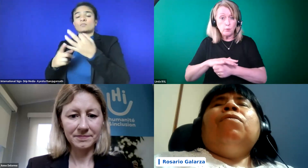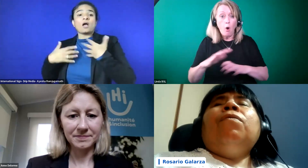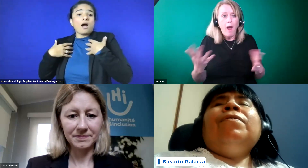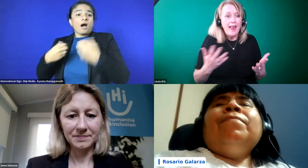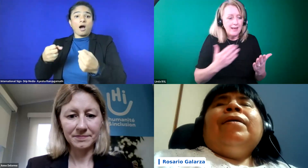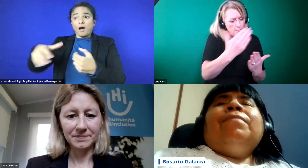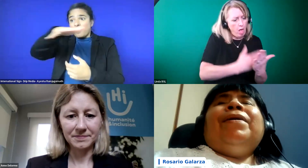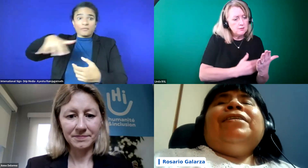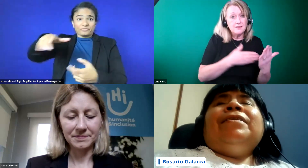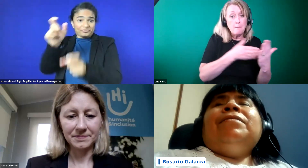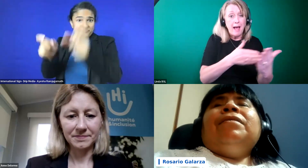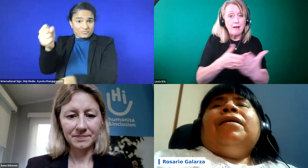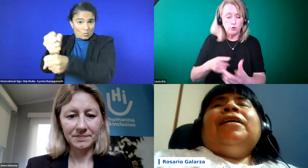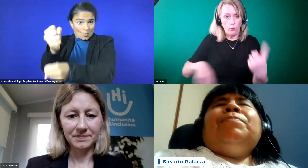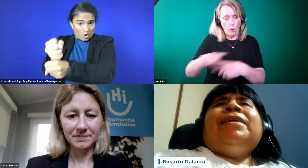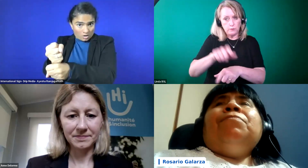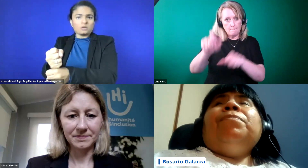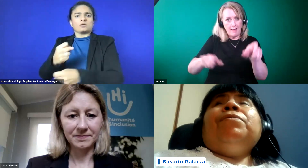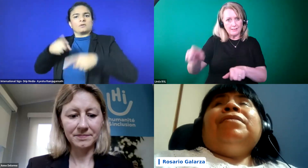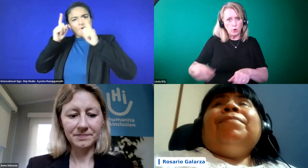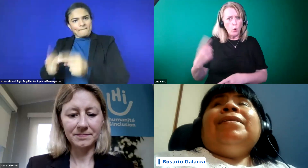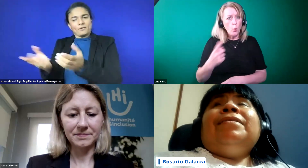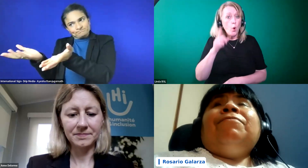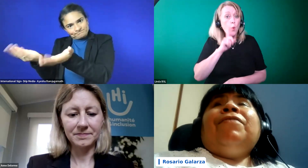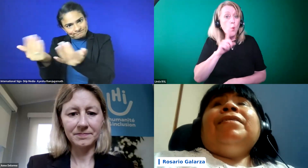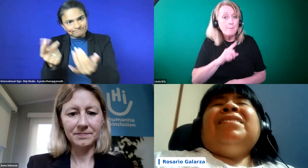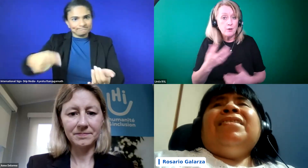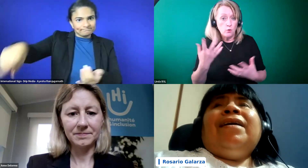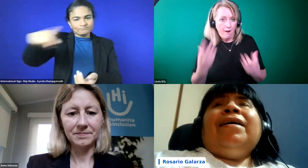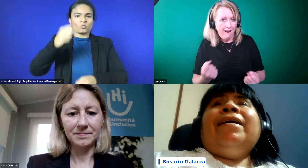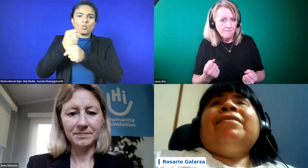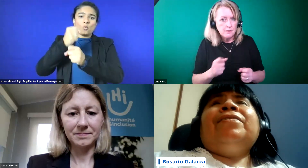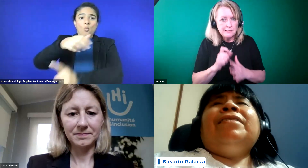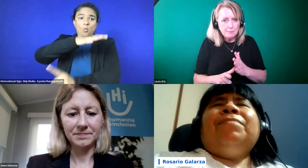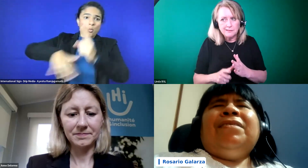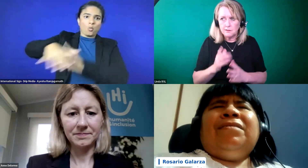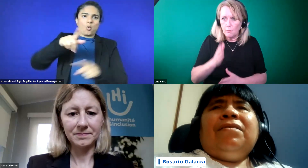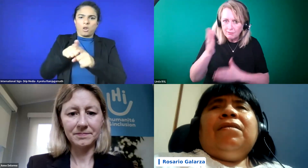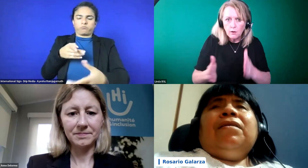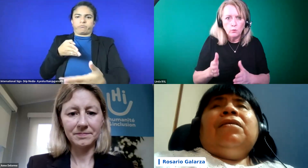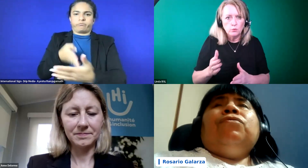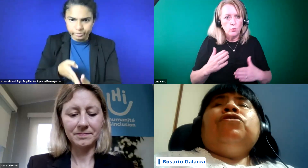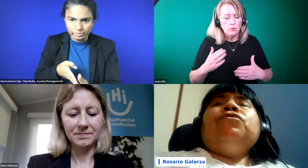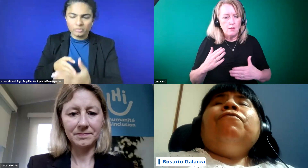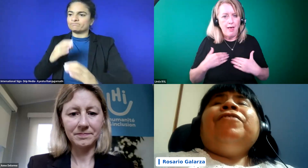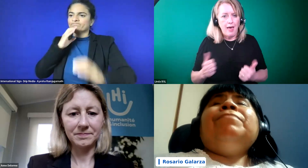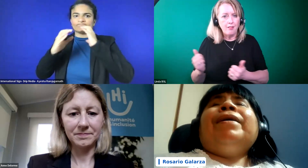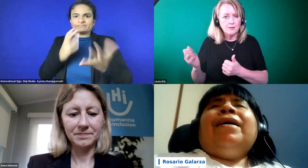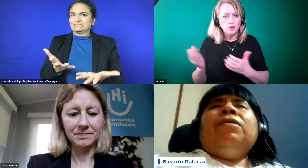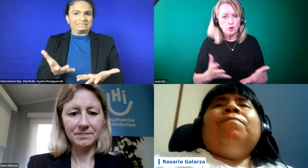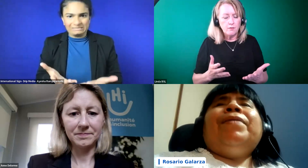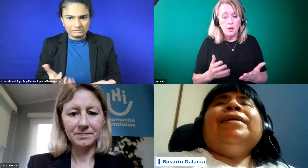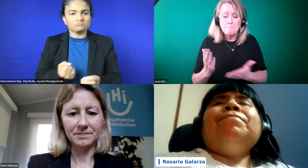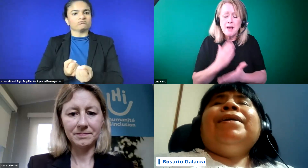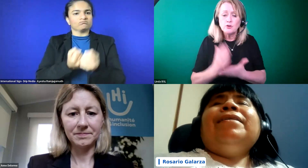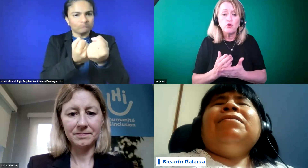that all patients, especially women with disabilities, face in the healthcare services. To ensure feedback